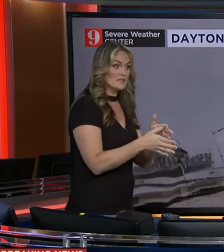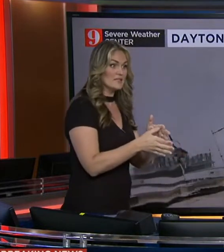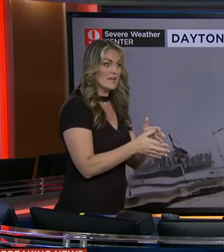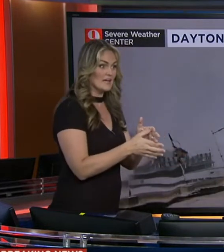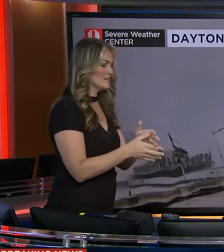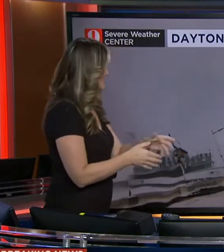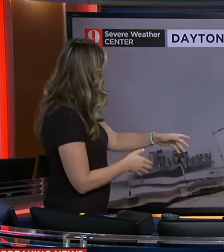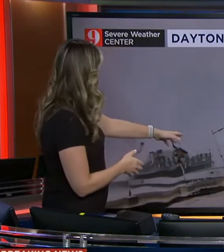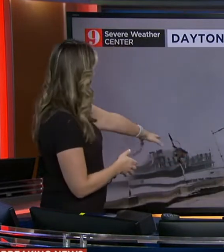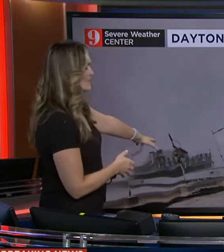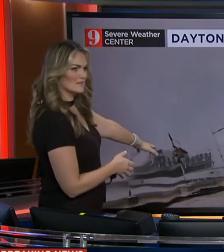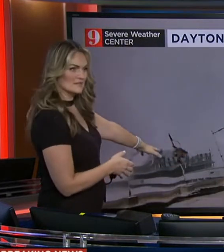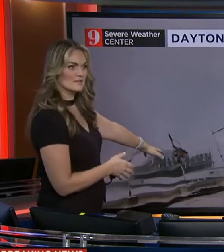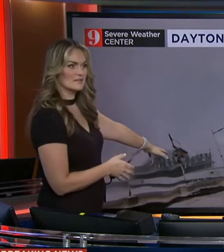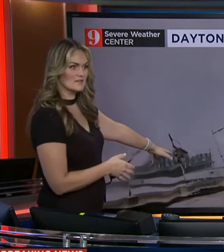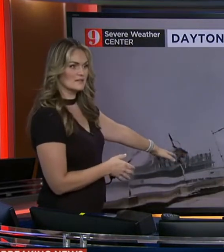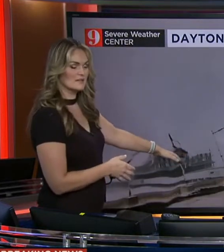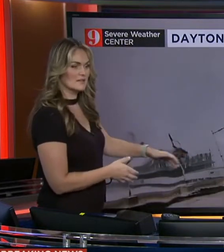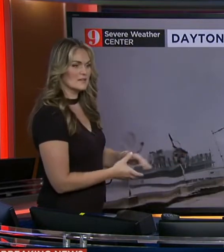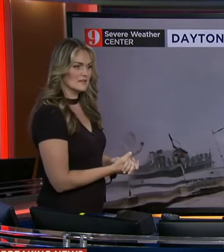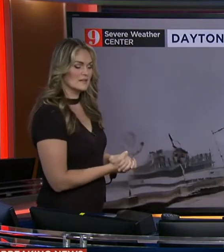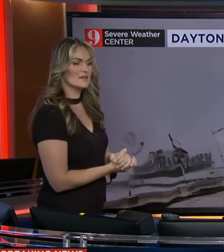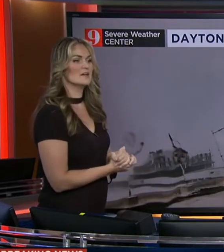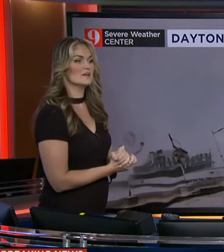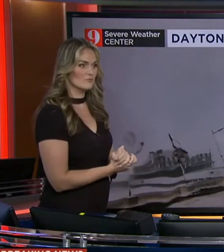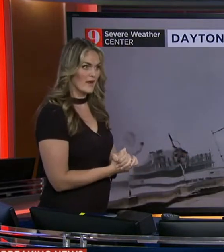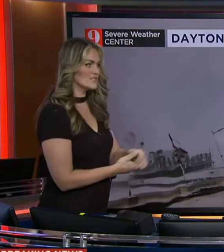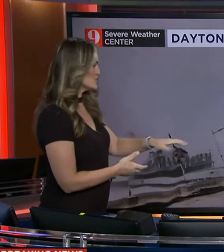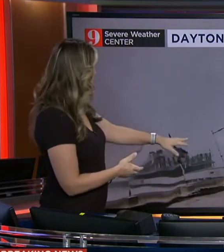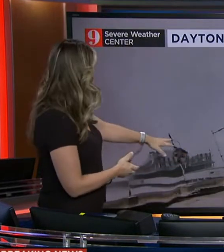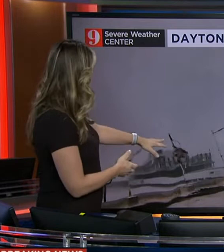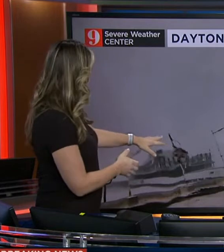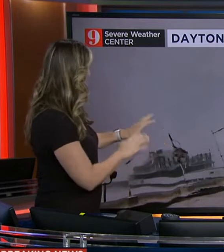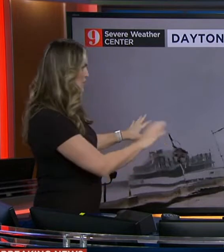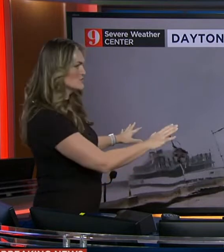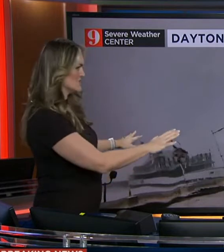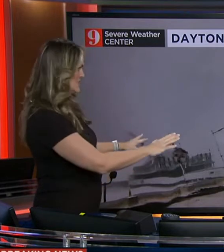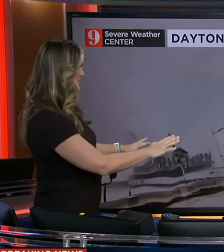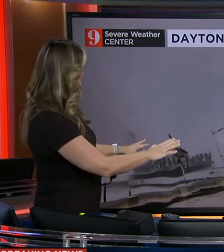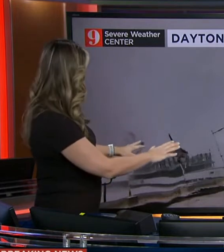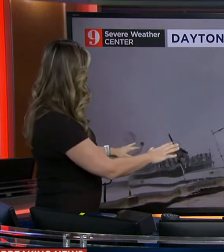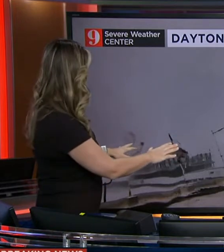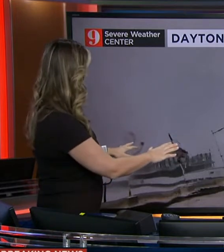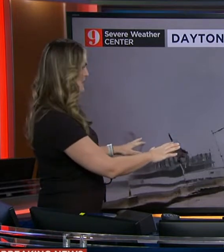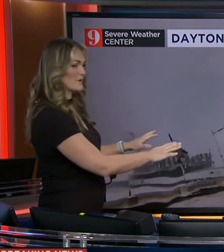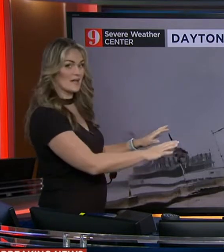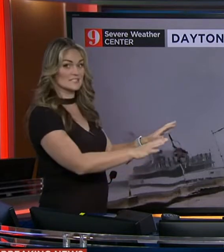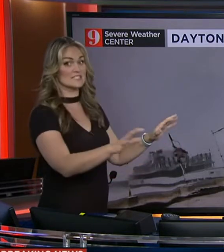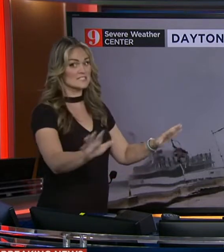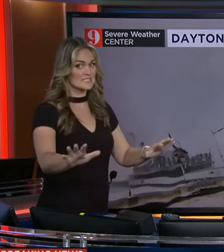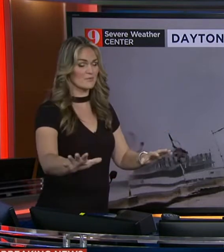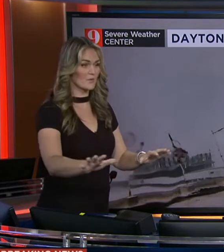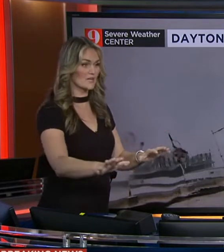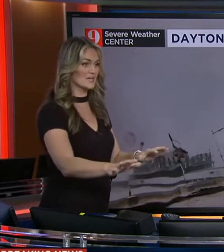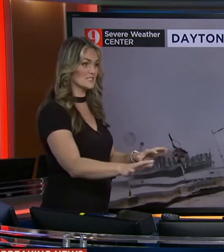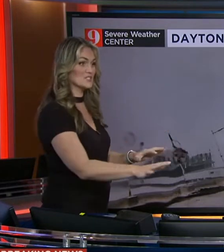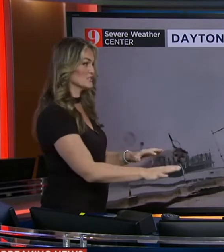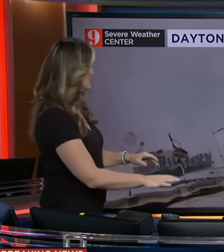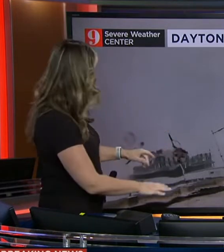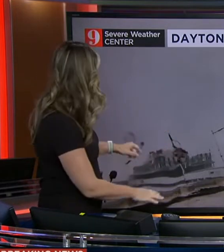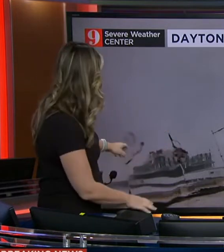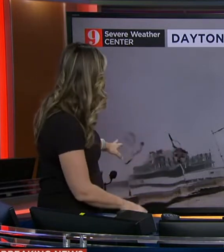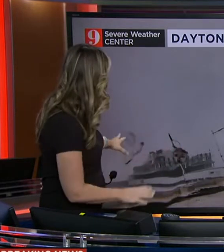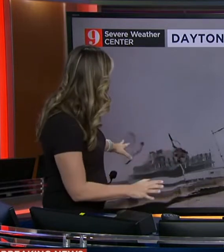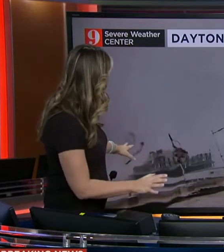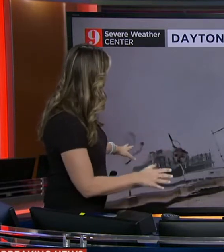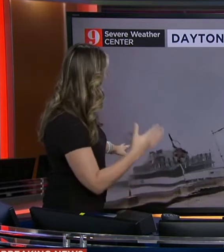moment live of when the wind actually turned it upside down. Right, so this is frozen in time. The camera has since stopped working because it took